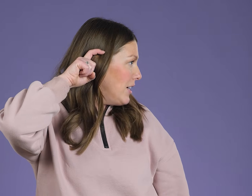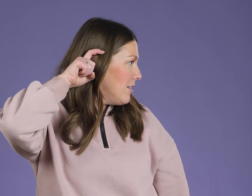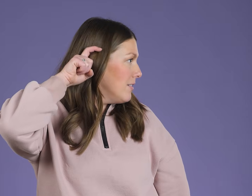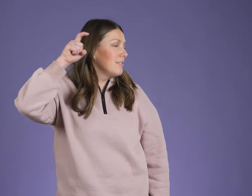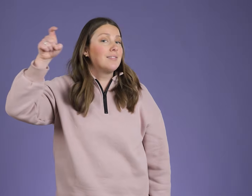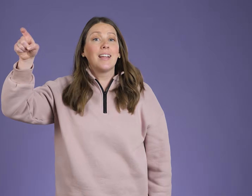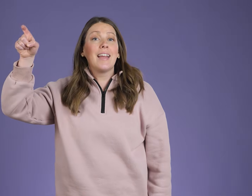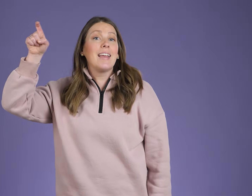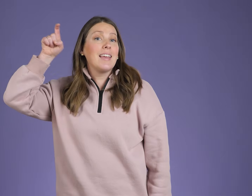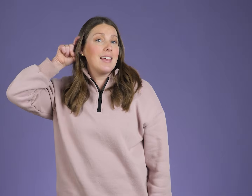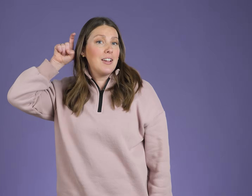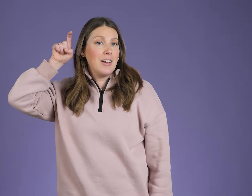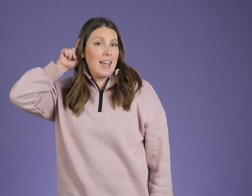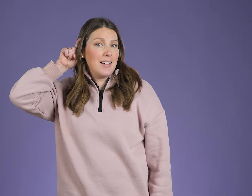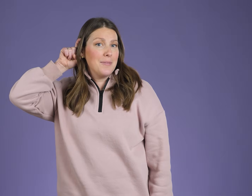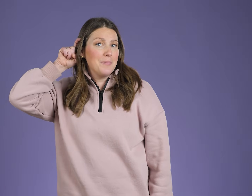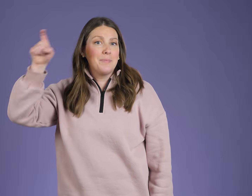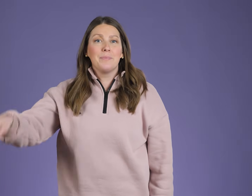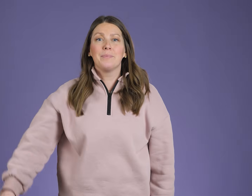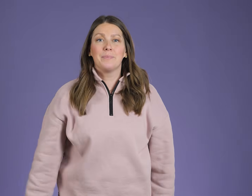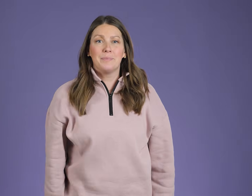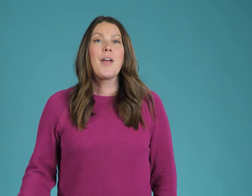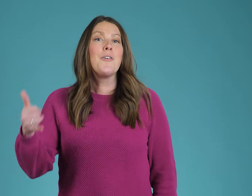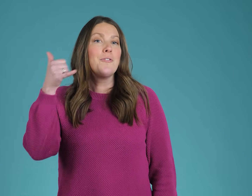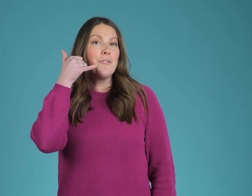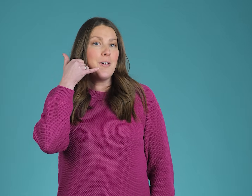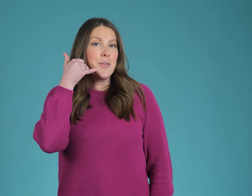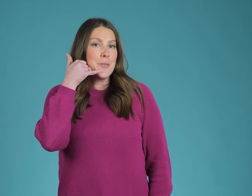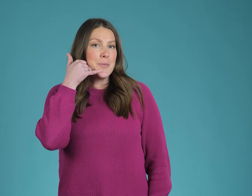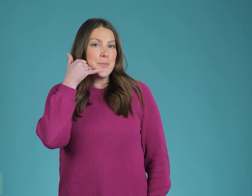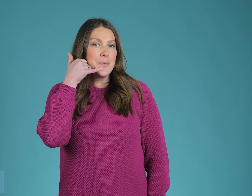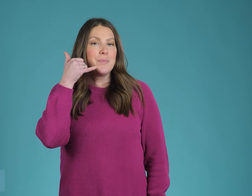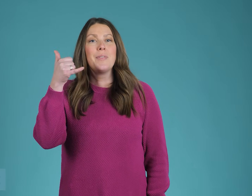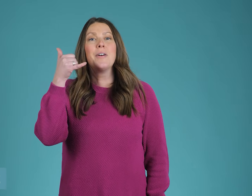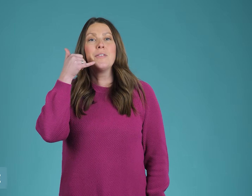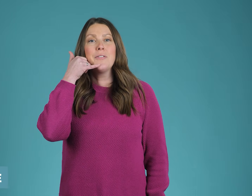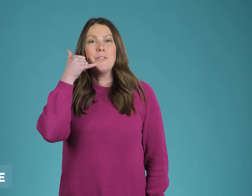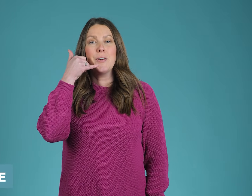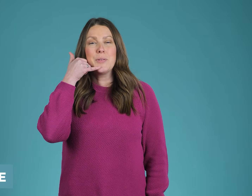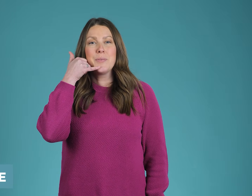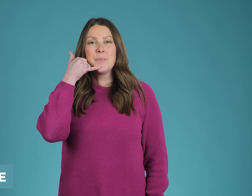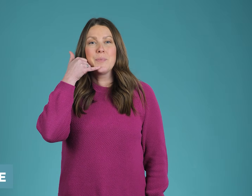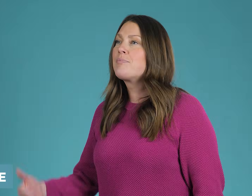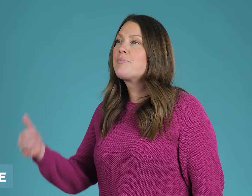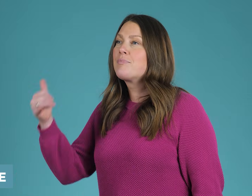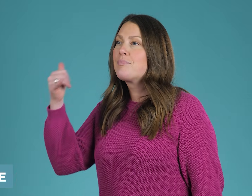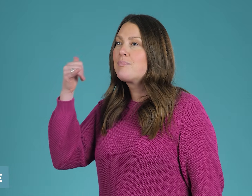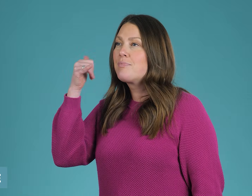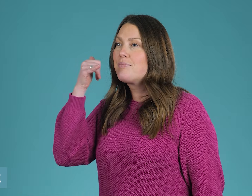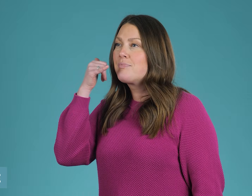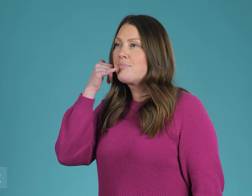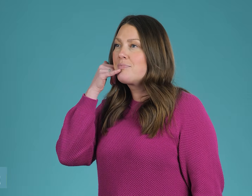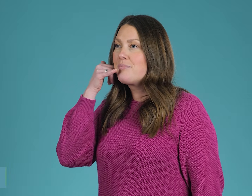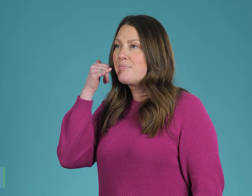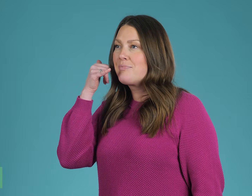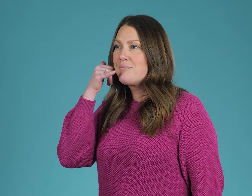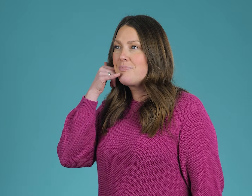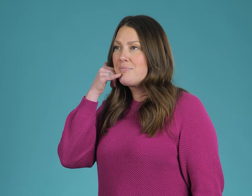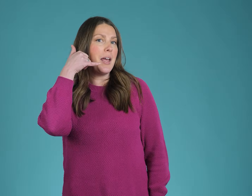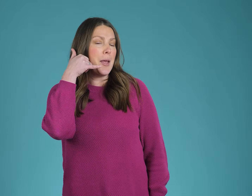ear. Hearing aid. Phone. Phone. You're making the shape of the phone and